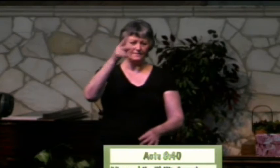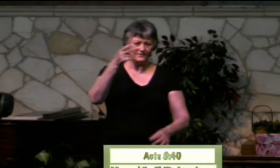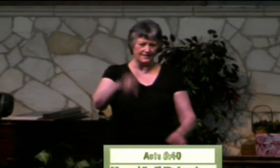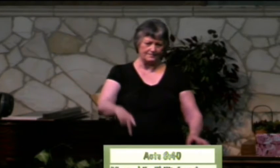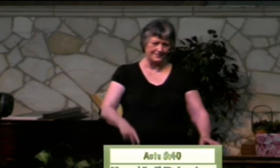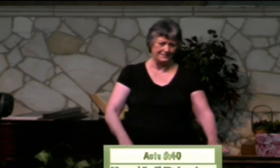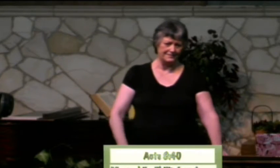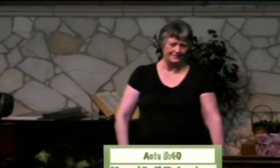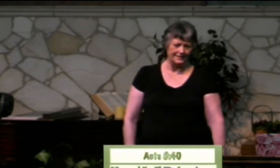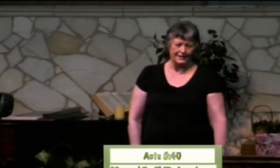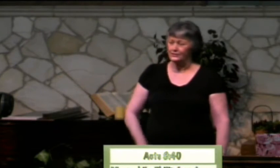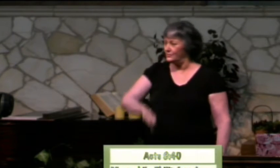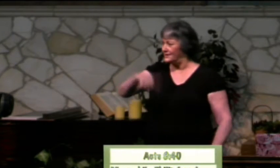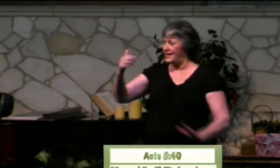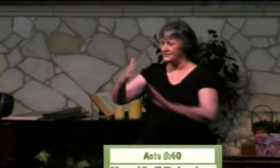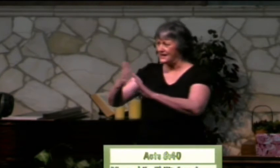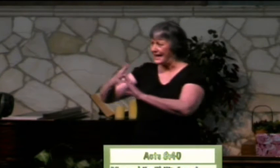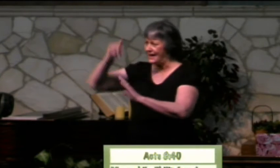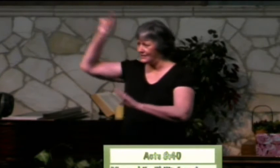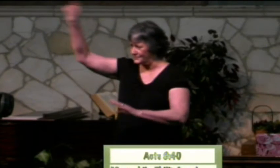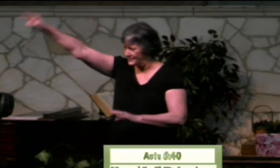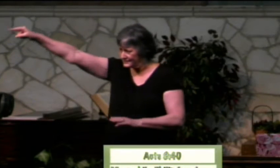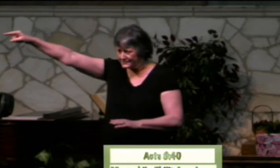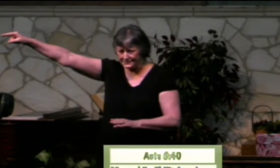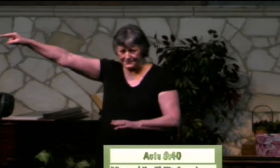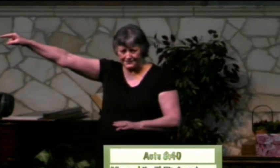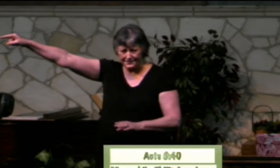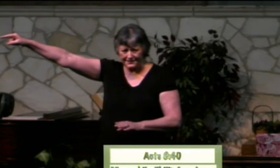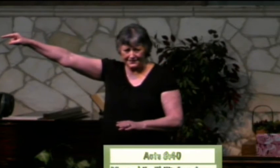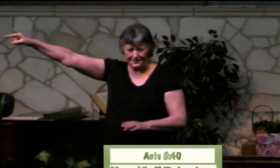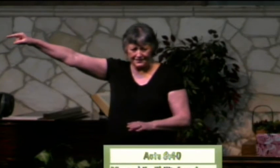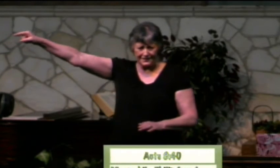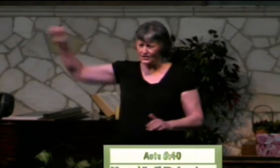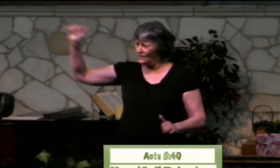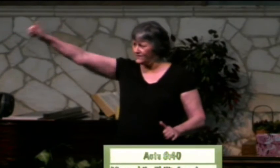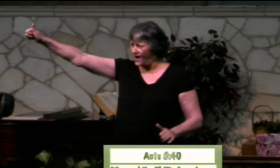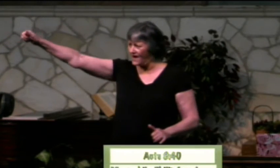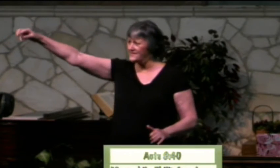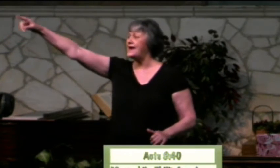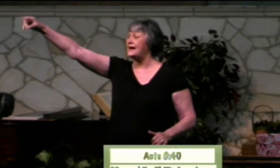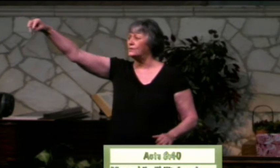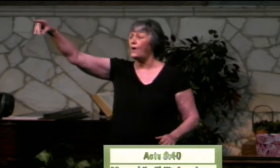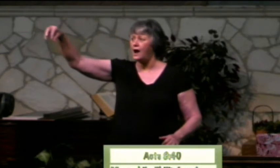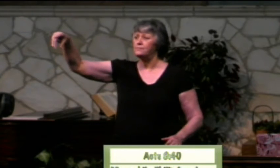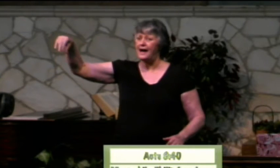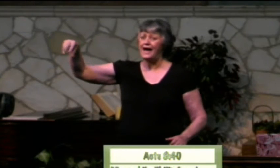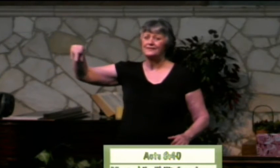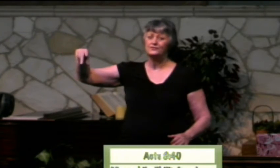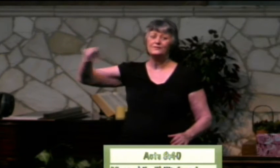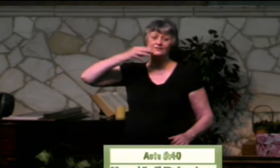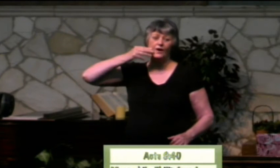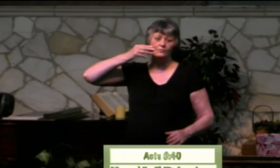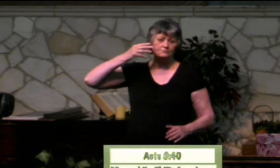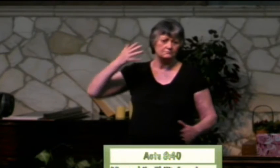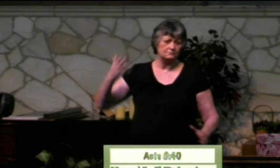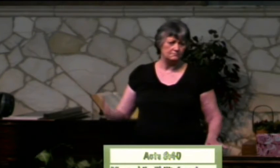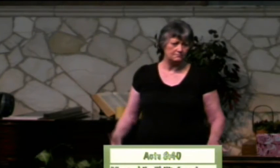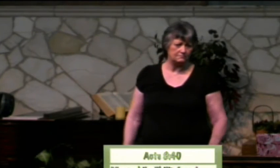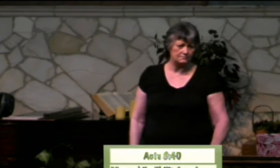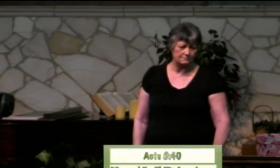Philip to another town. So far that he had to walk back to his home.